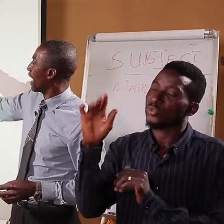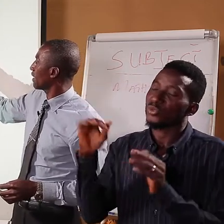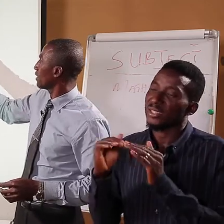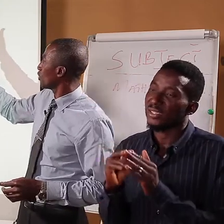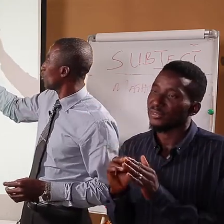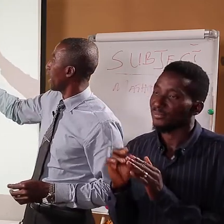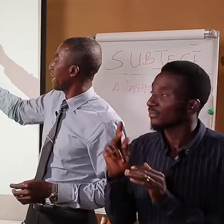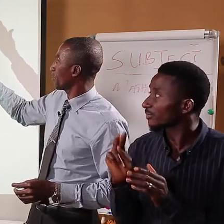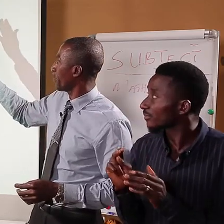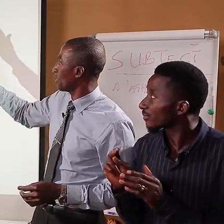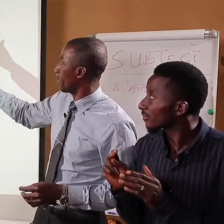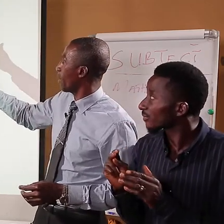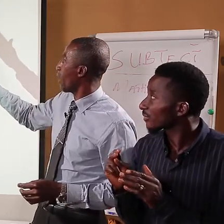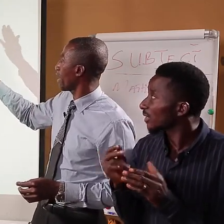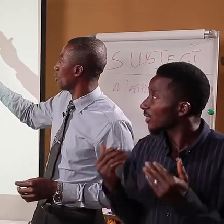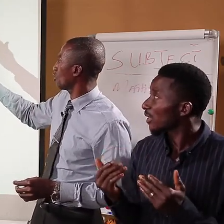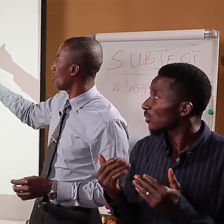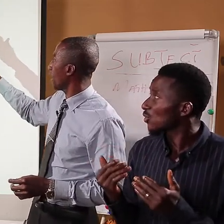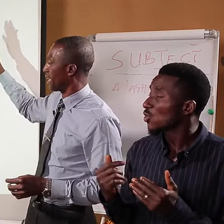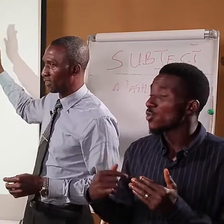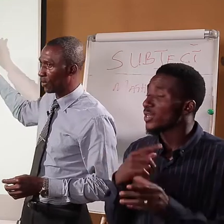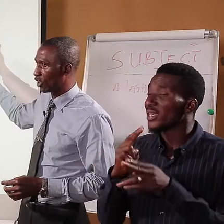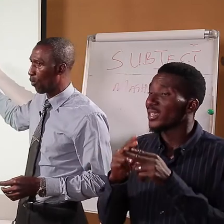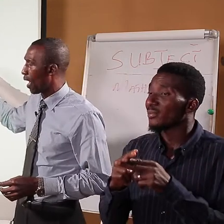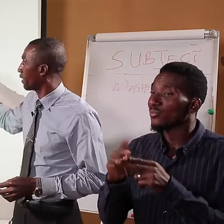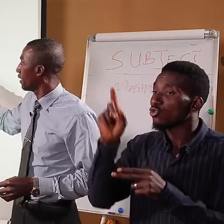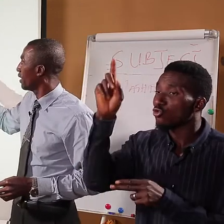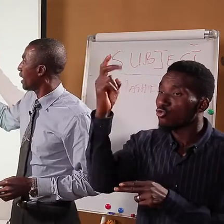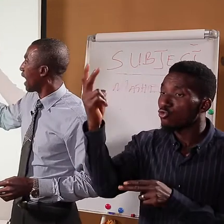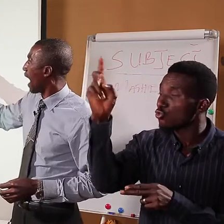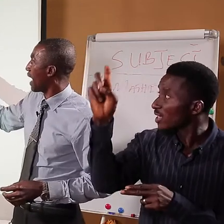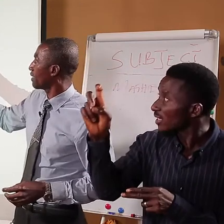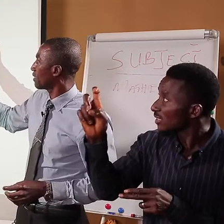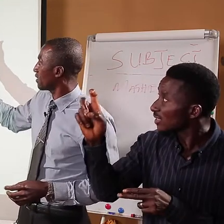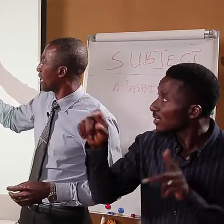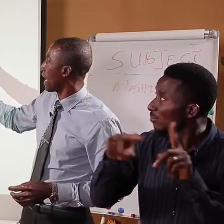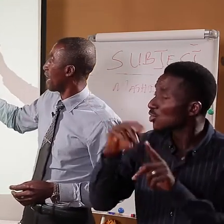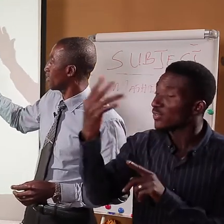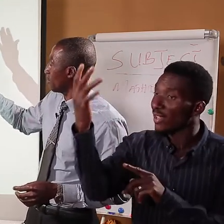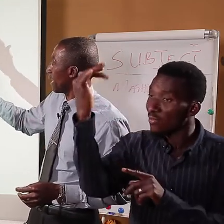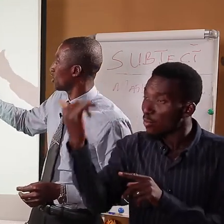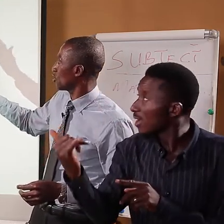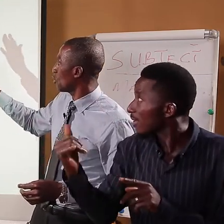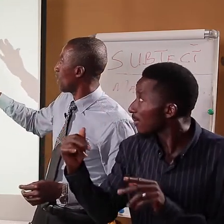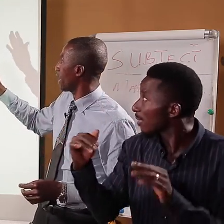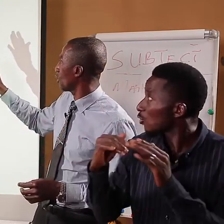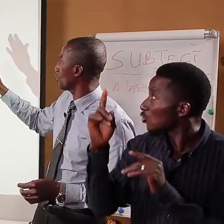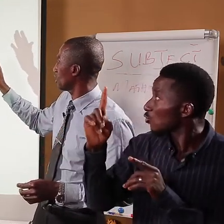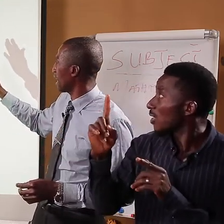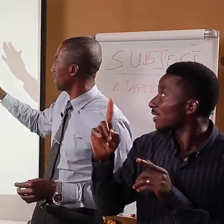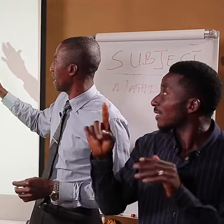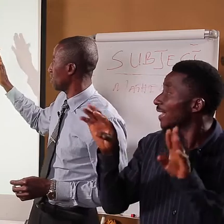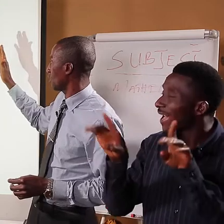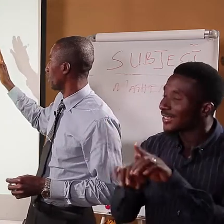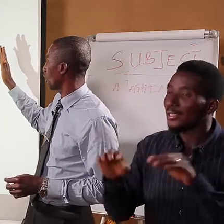I tack 2x plus 5y equals to 1 as equation 1, and 3x minus 2y equals